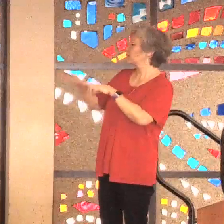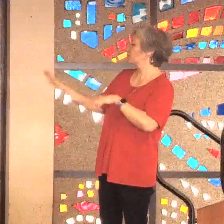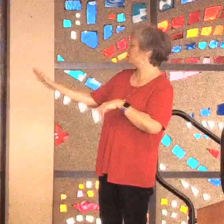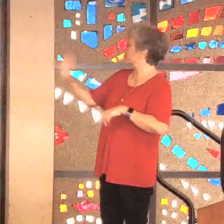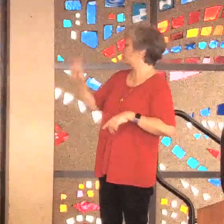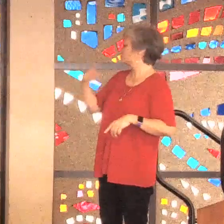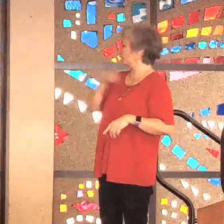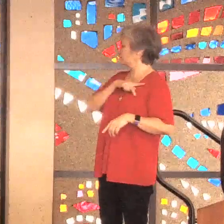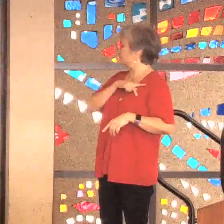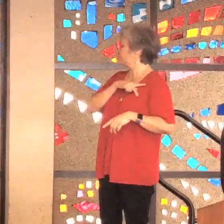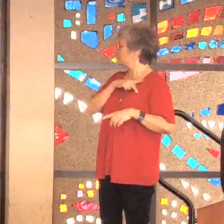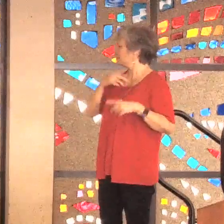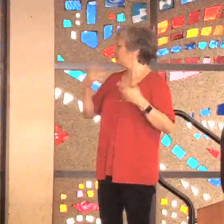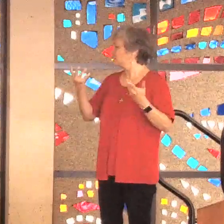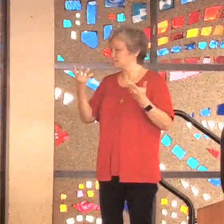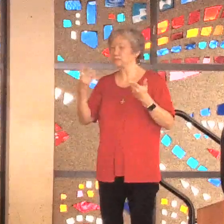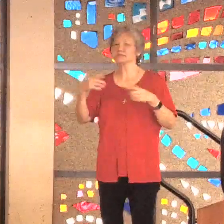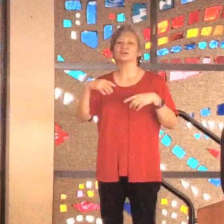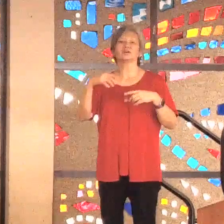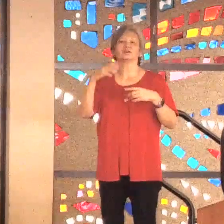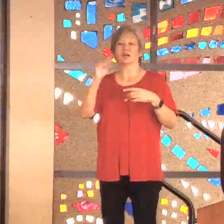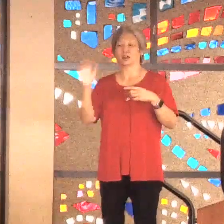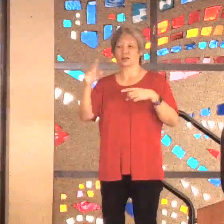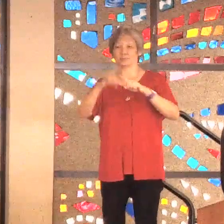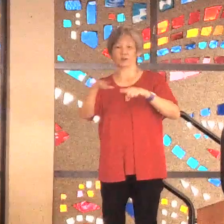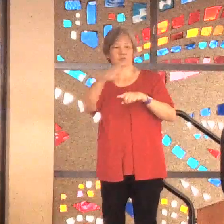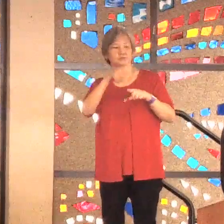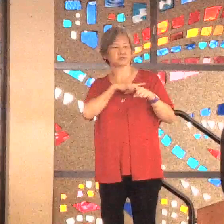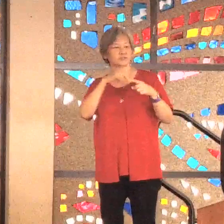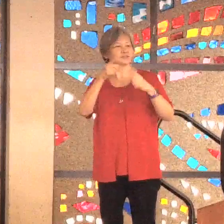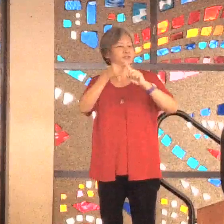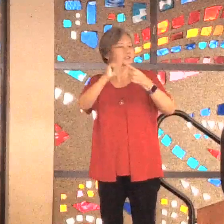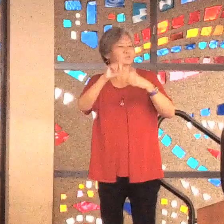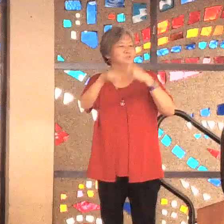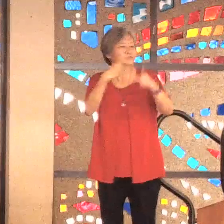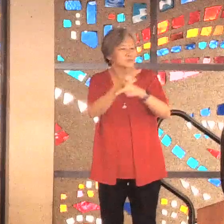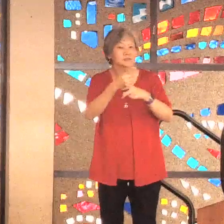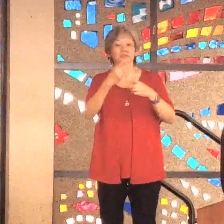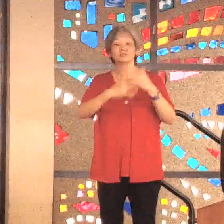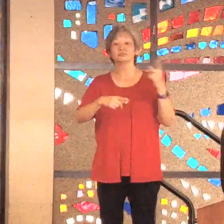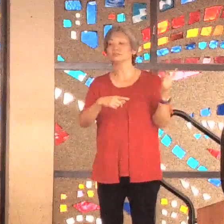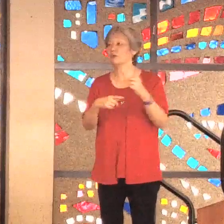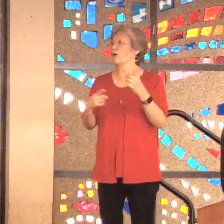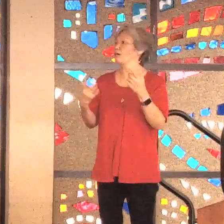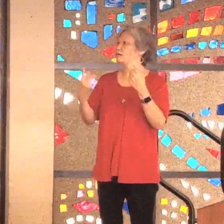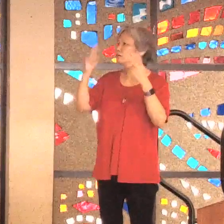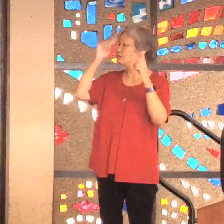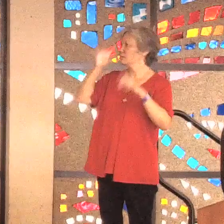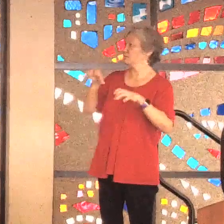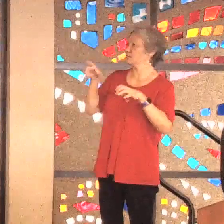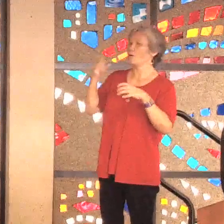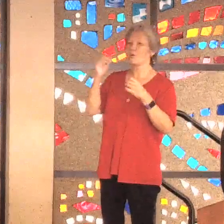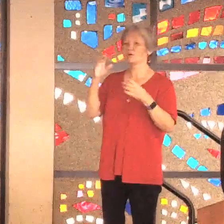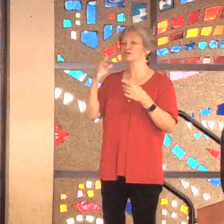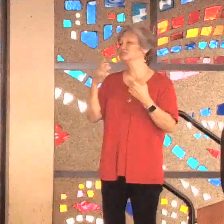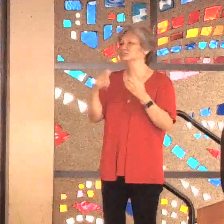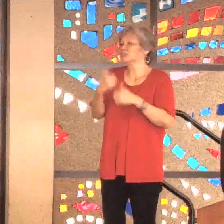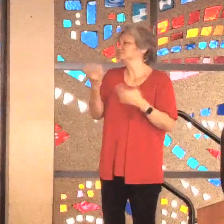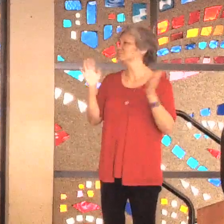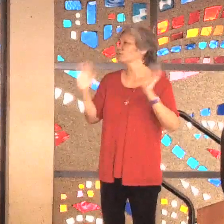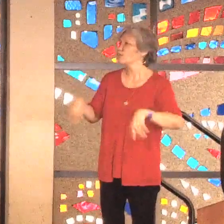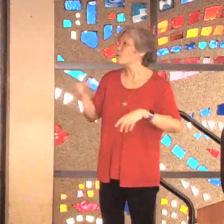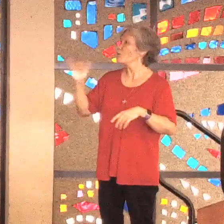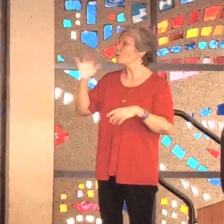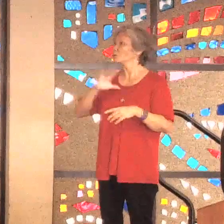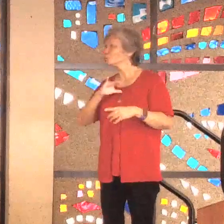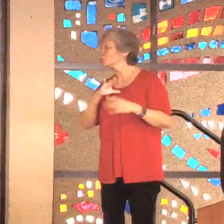I guess it really depends on your personality as well. And it depends on their friends and what type of friends you have. Like, some friends might